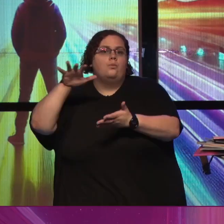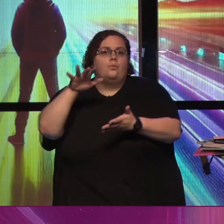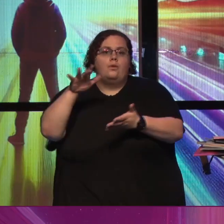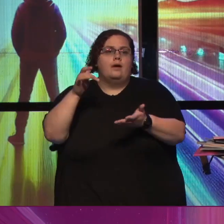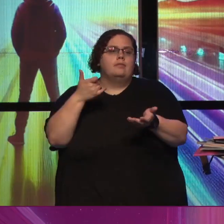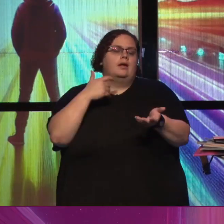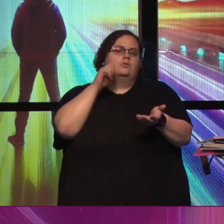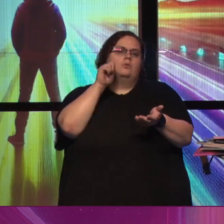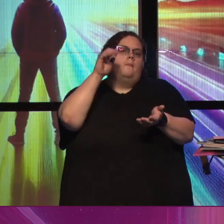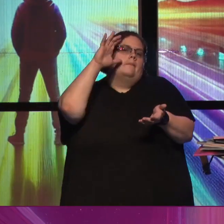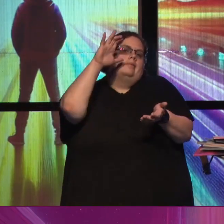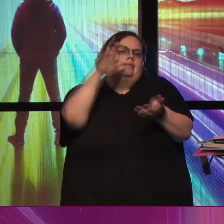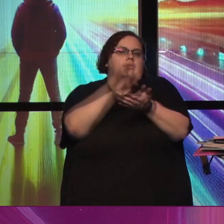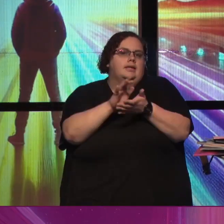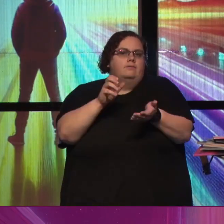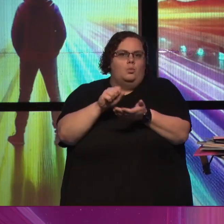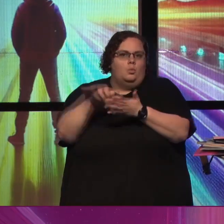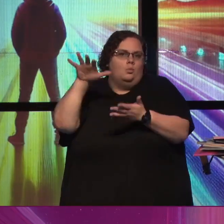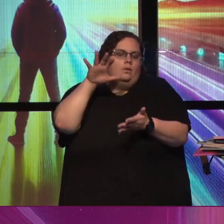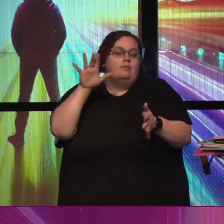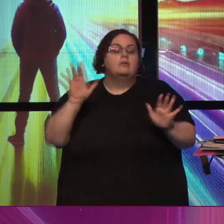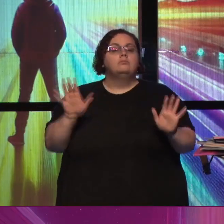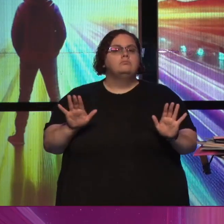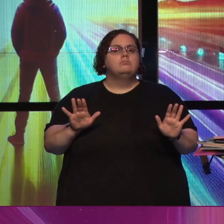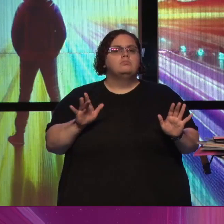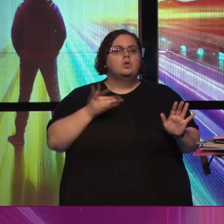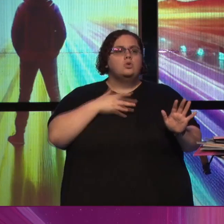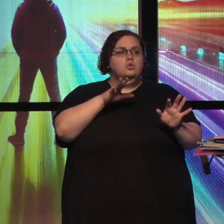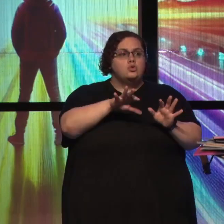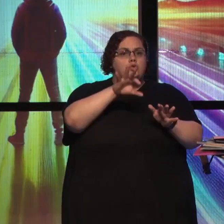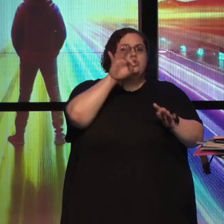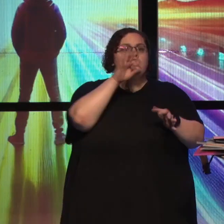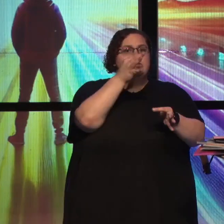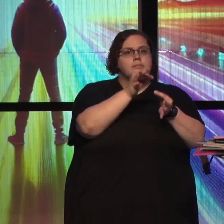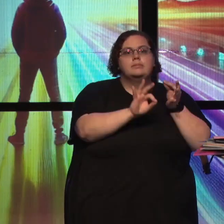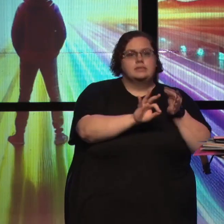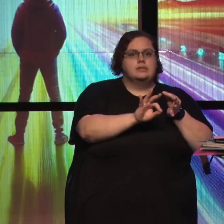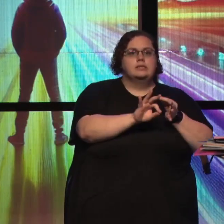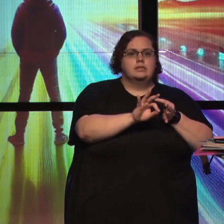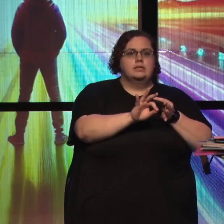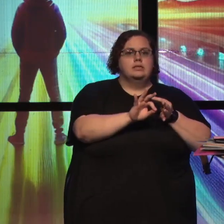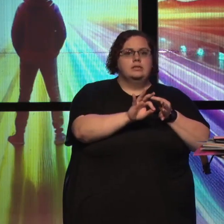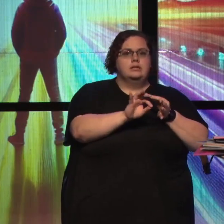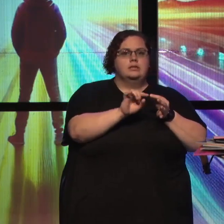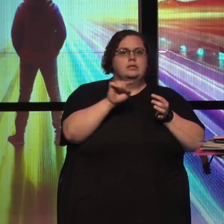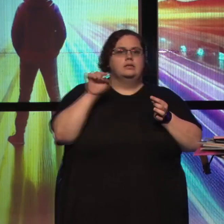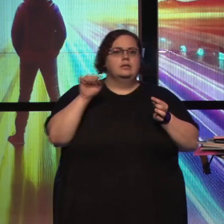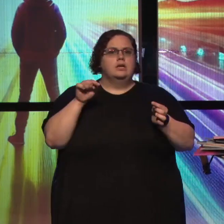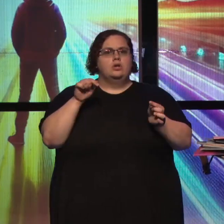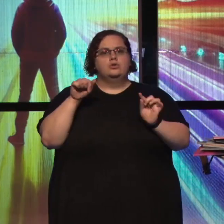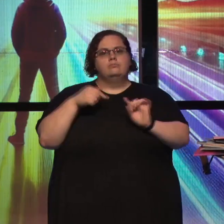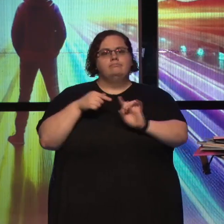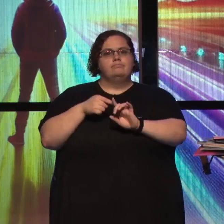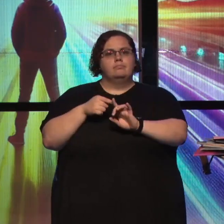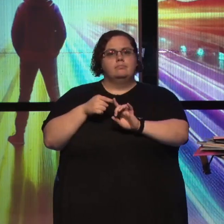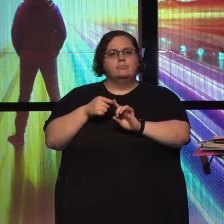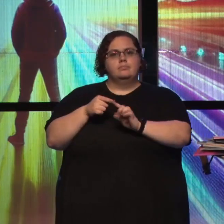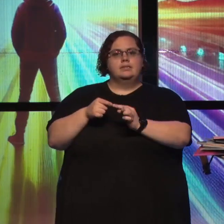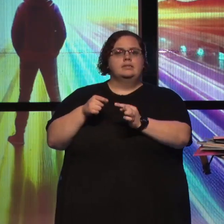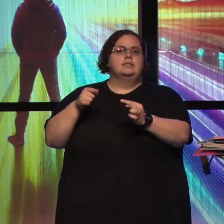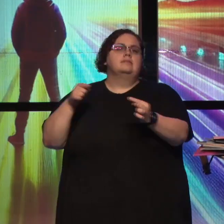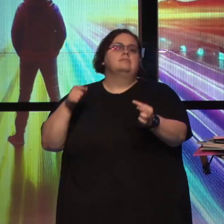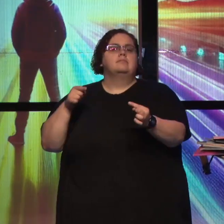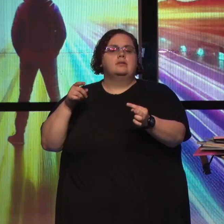do I believe in God wants everybody. No, choose simplicity over opulence. Opulence shows this disdain for the normal way of life that's followed by most